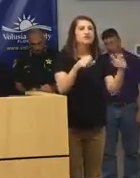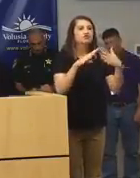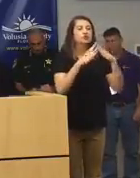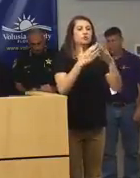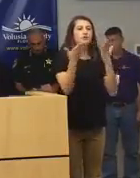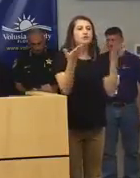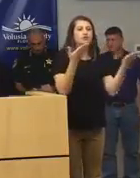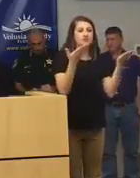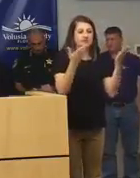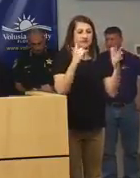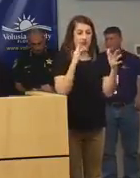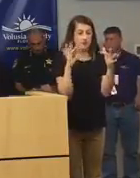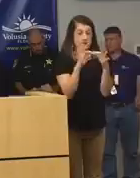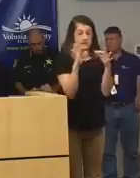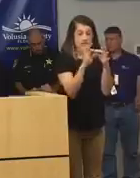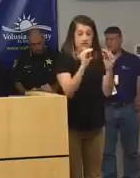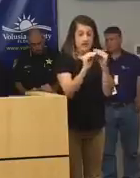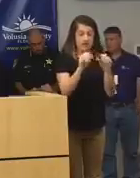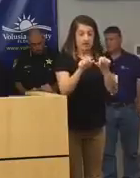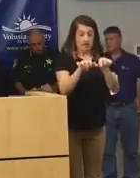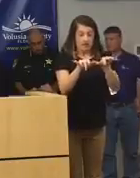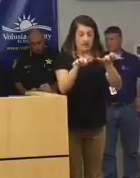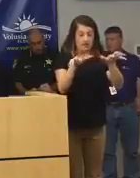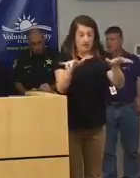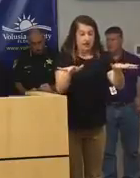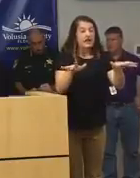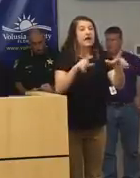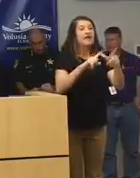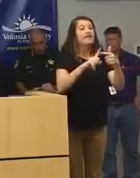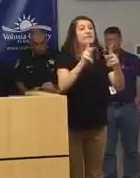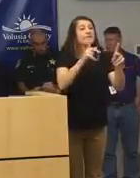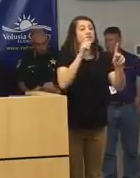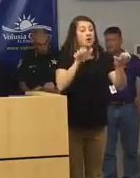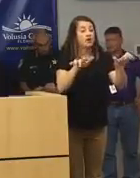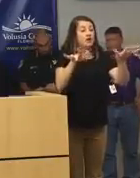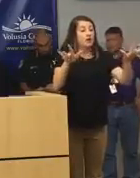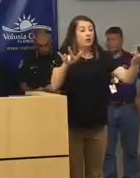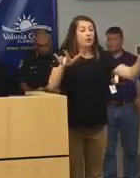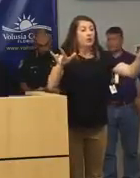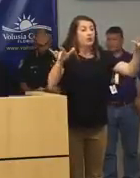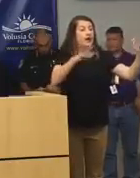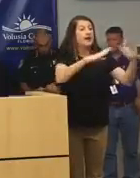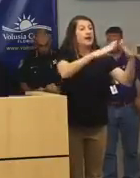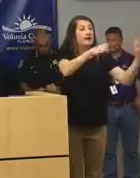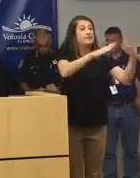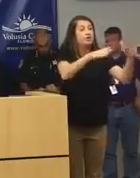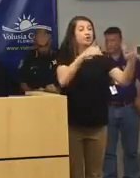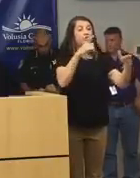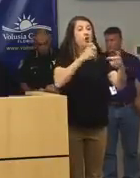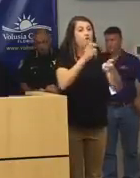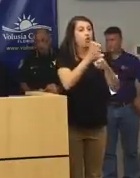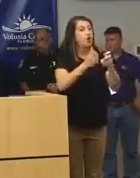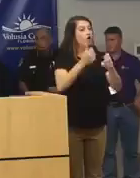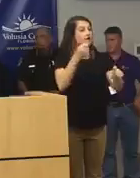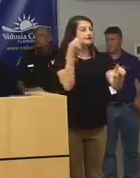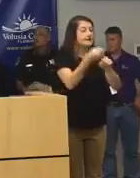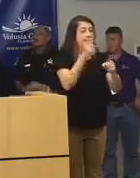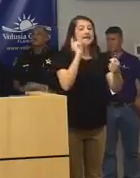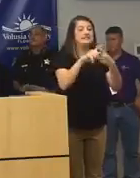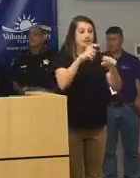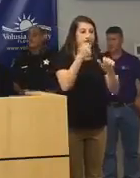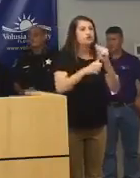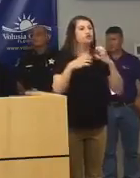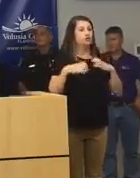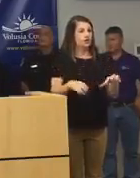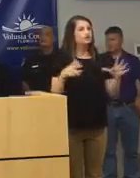community services. From there, we repair infrastructure serving the smaller groups and neighborhoods converging on the hardest hit areas until every